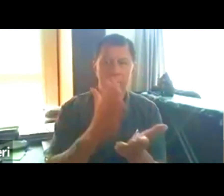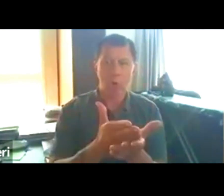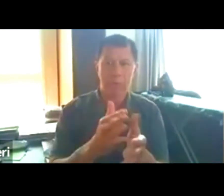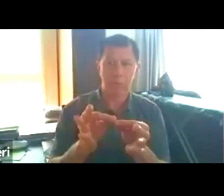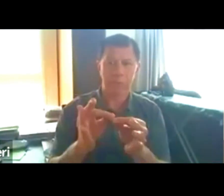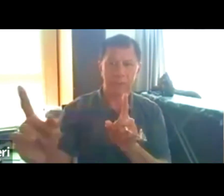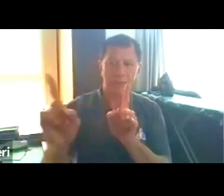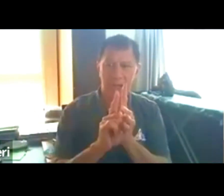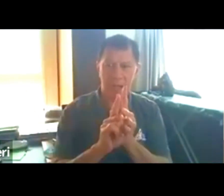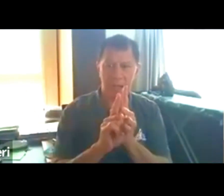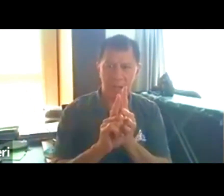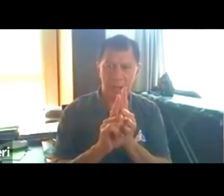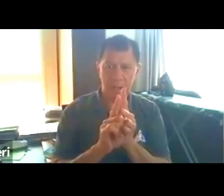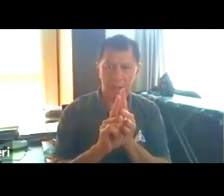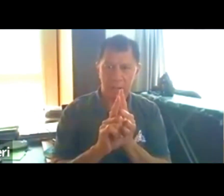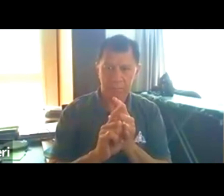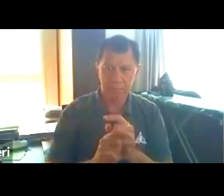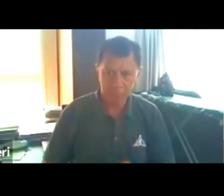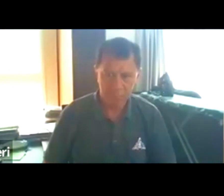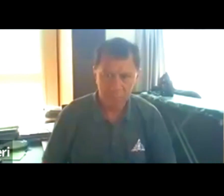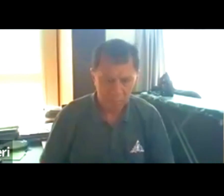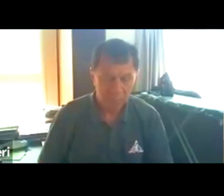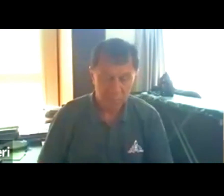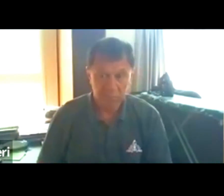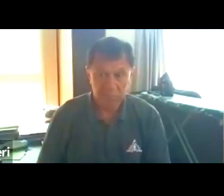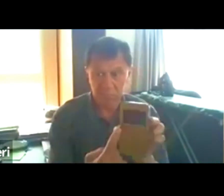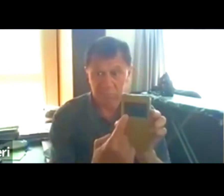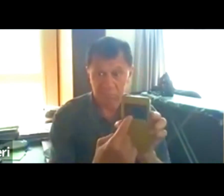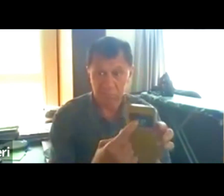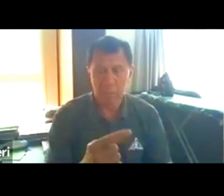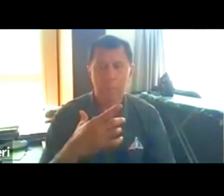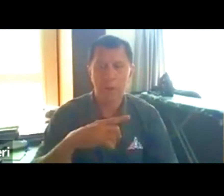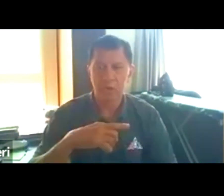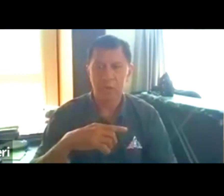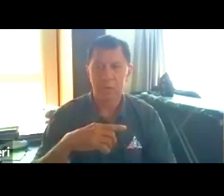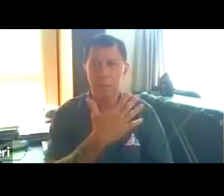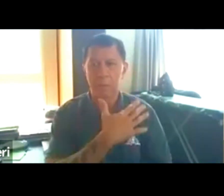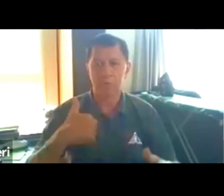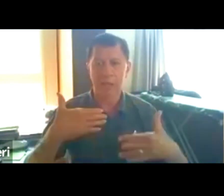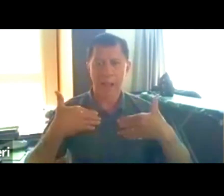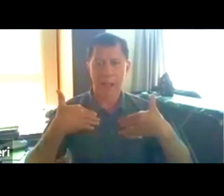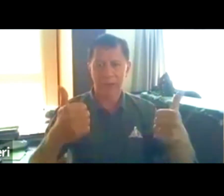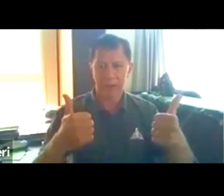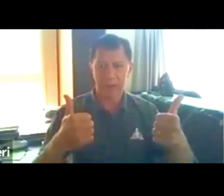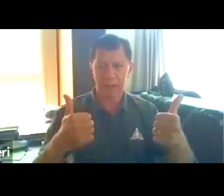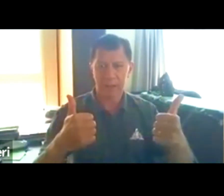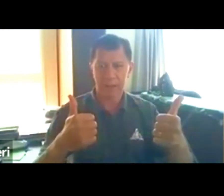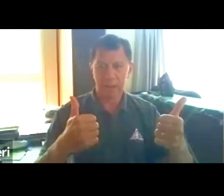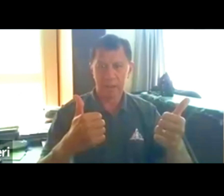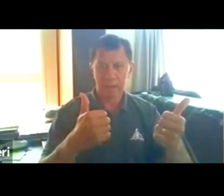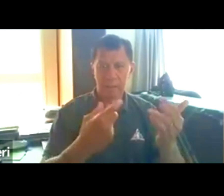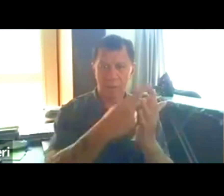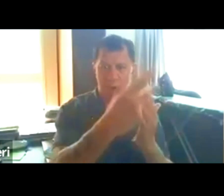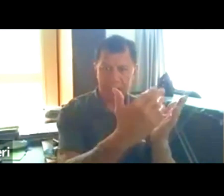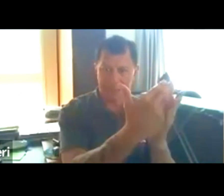the vaccination. So there is a confirmation, two confirmations, one for the interpreter, one for the vaccine, and I get that received